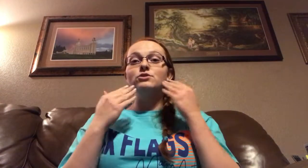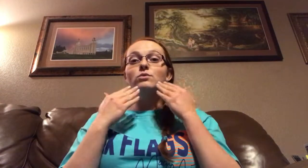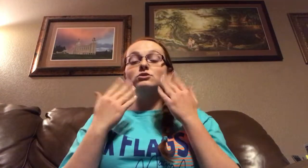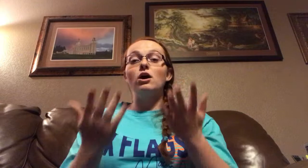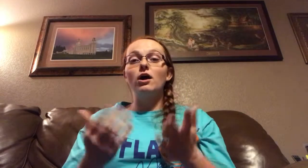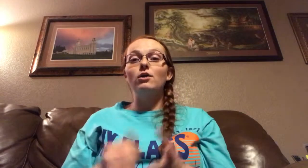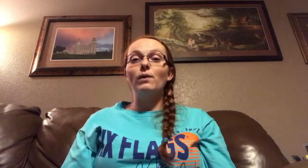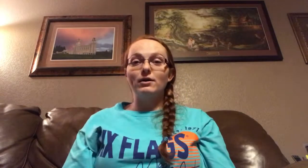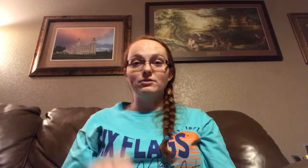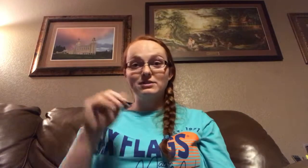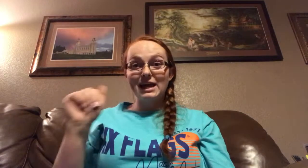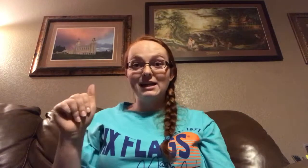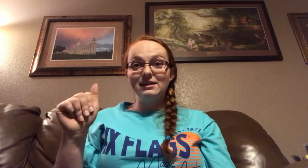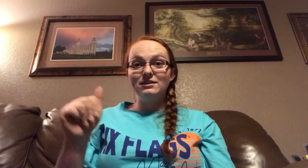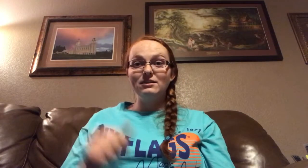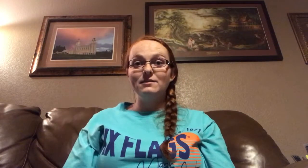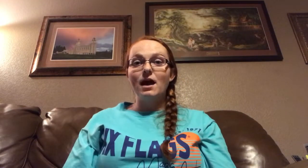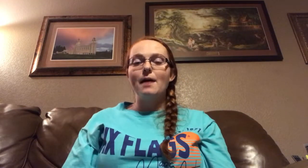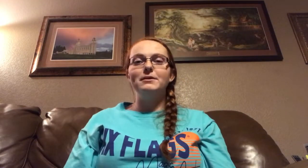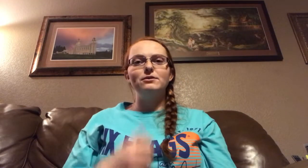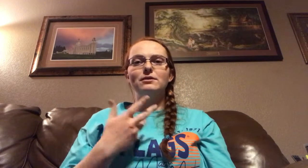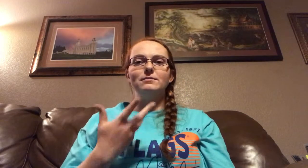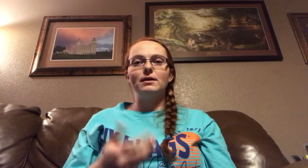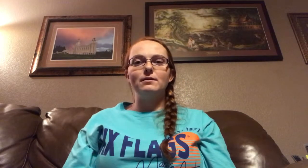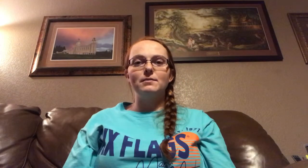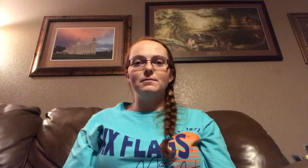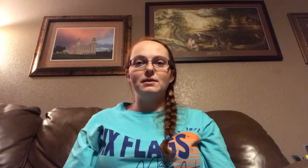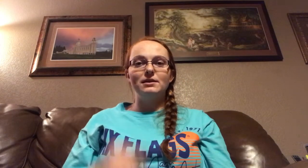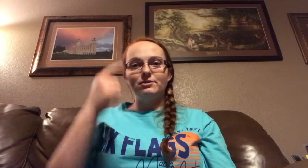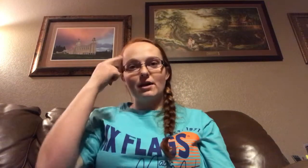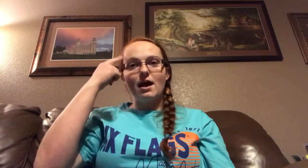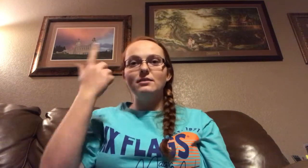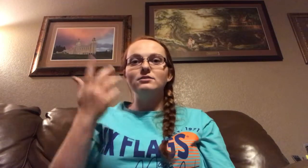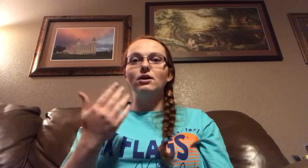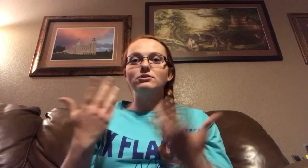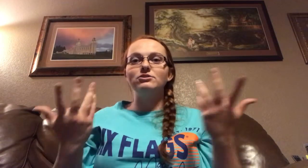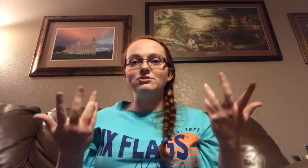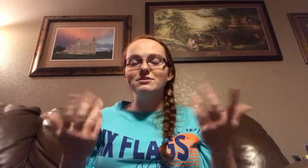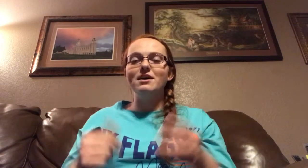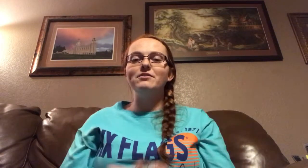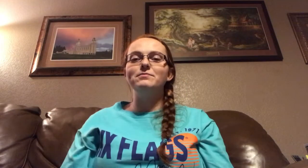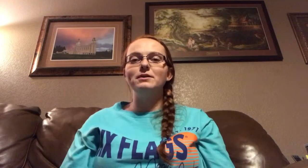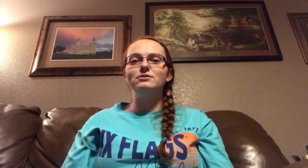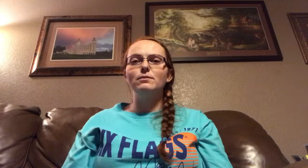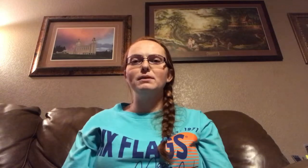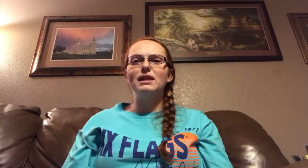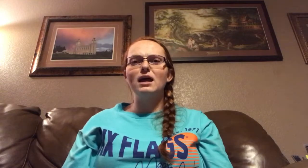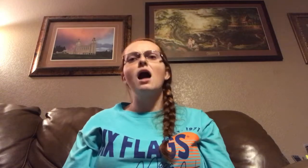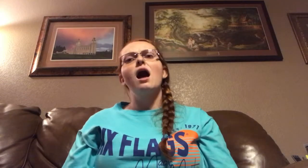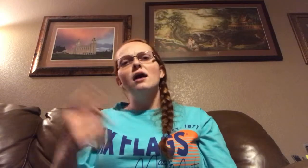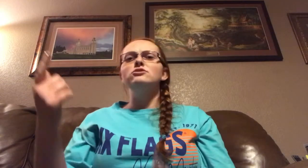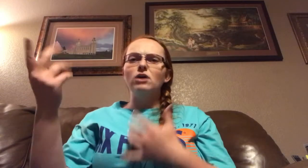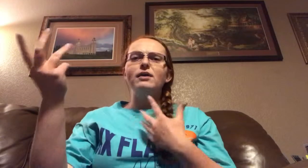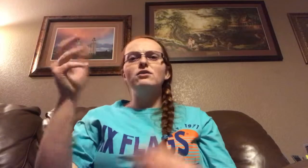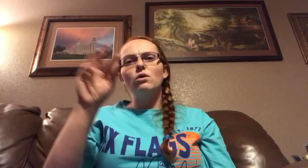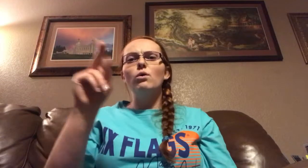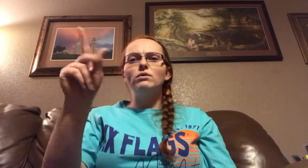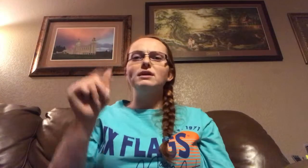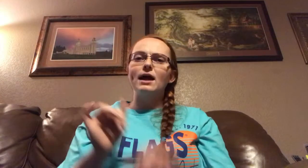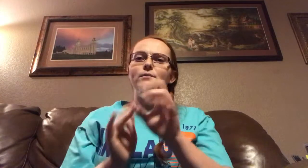Don't talk while you're signing. I mean, you can like maybe in your head talk to yourself, but don't be like talking the whole time while